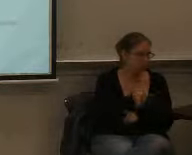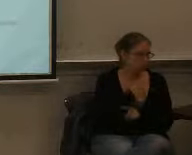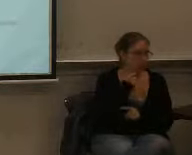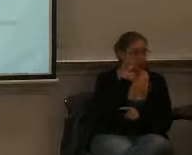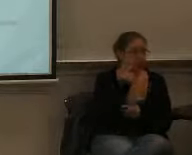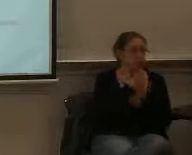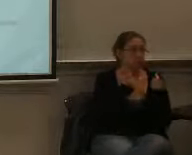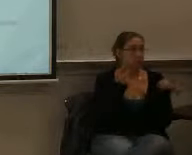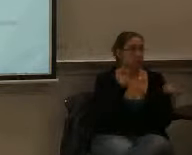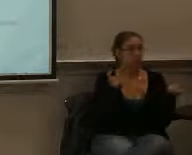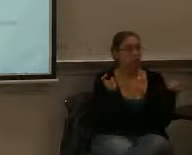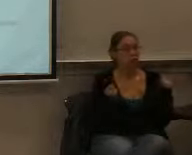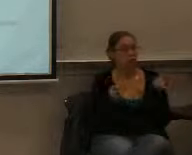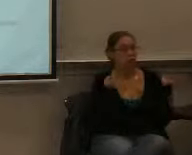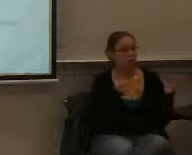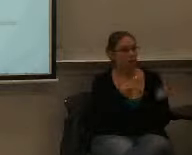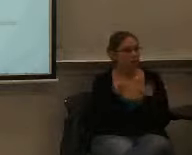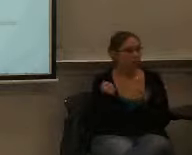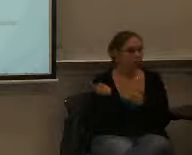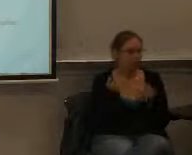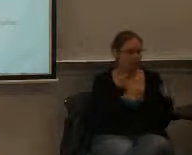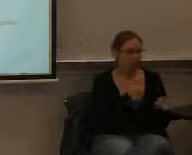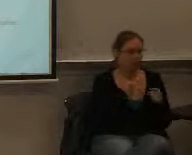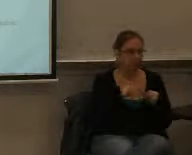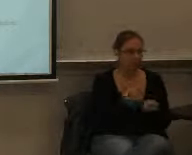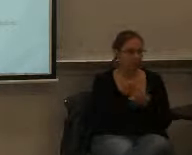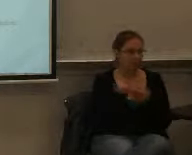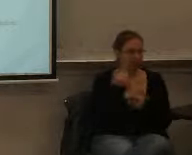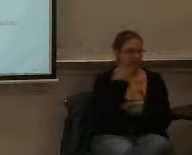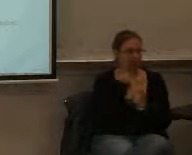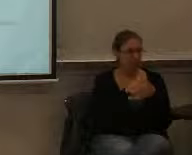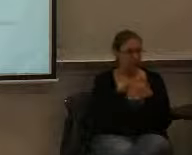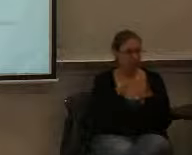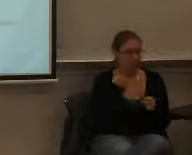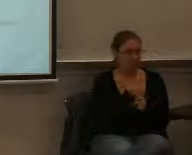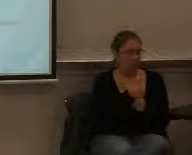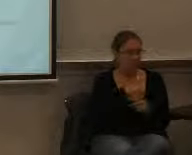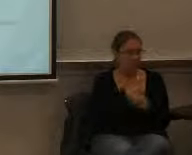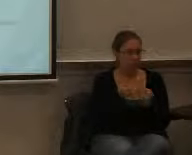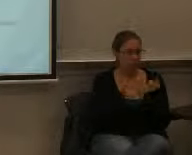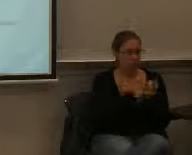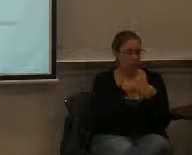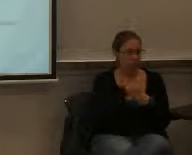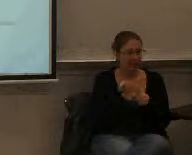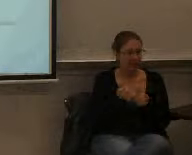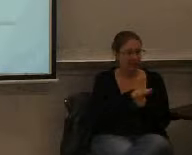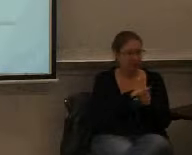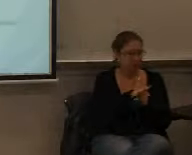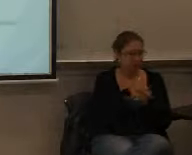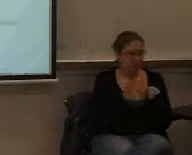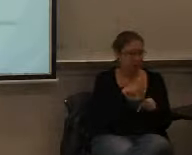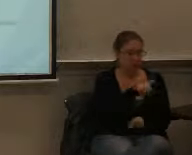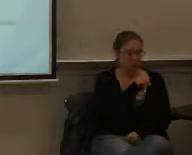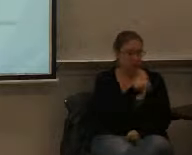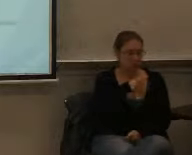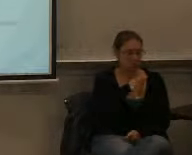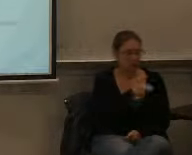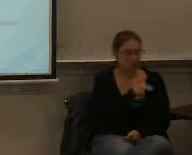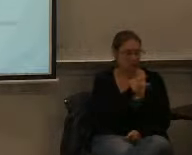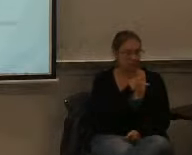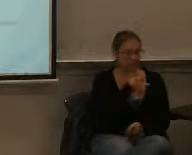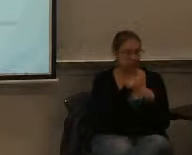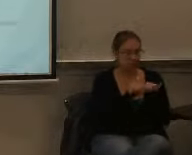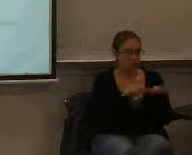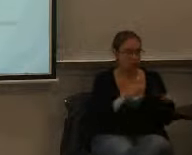big shifts that are going on, and this has all happened over the last 5 to 10 years in reservoirs in this region as this zooplankton is swept